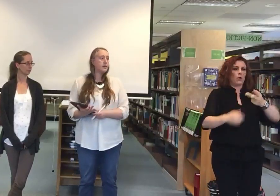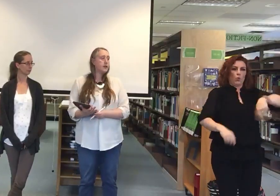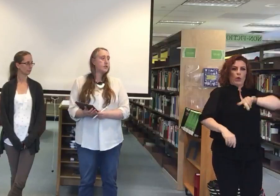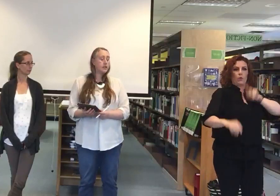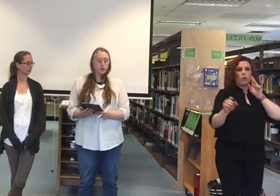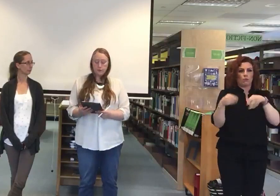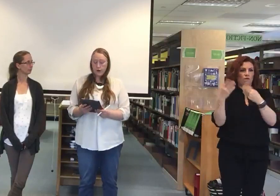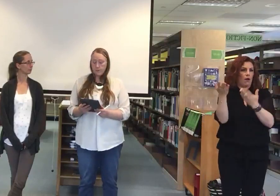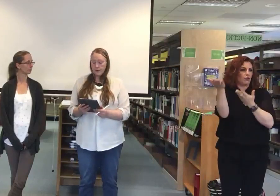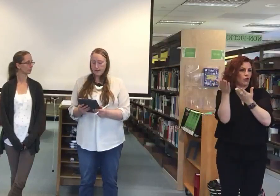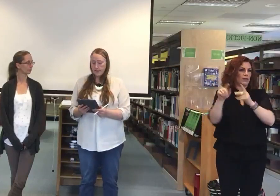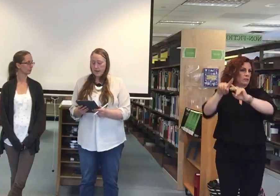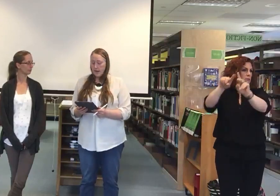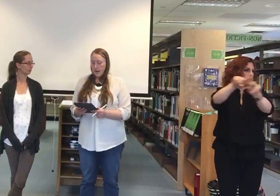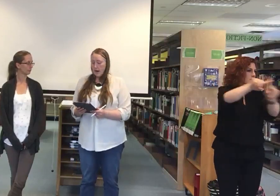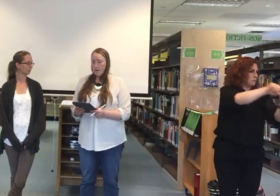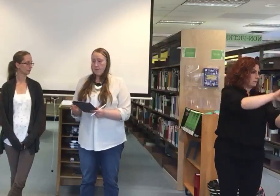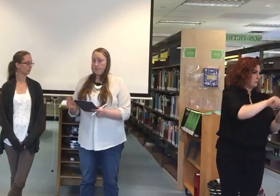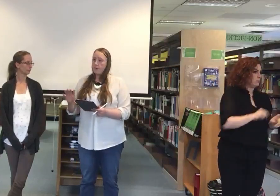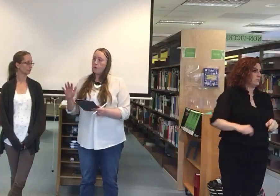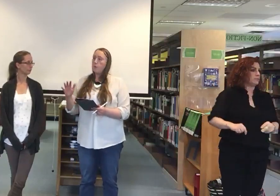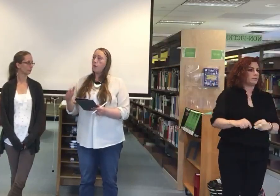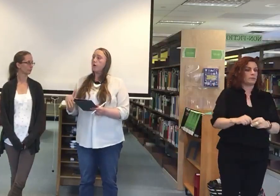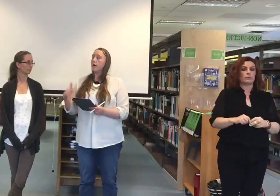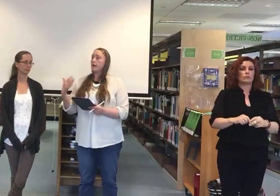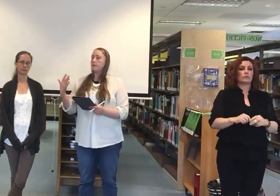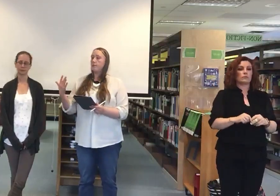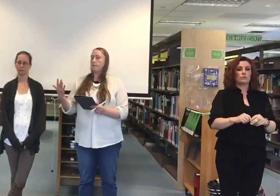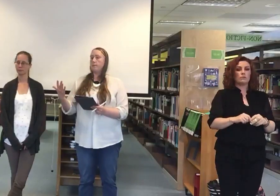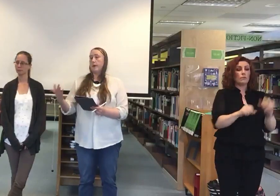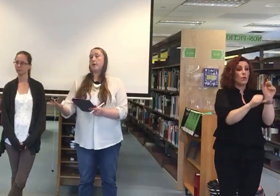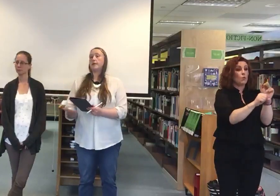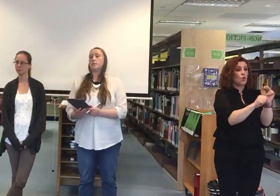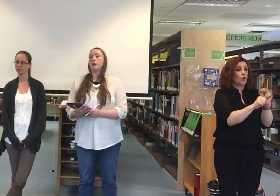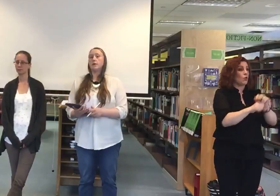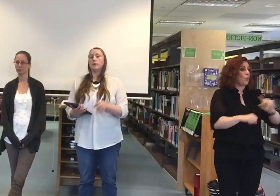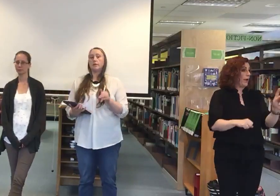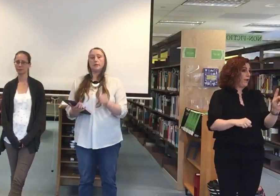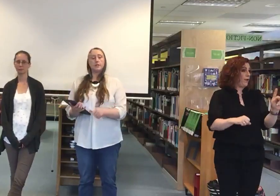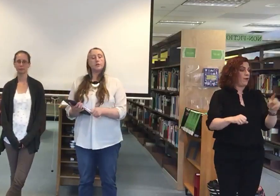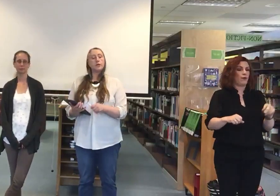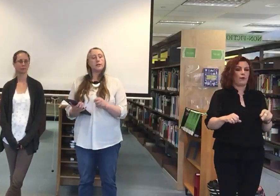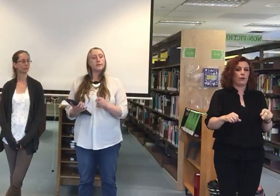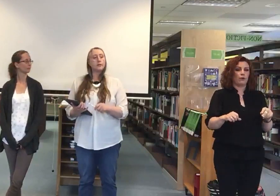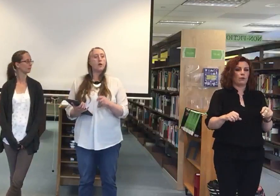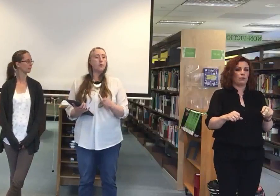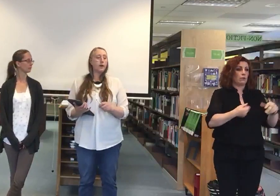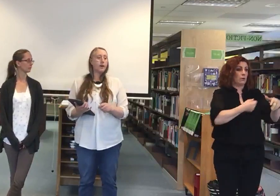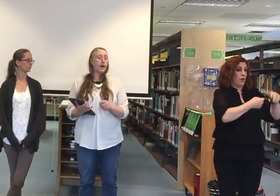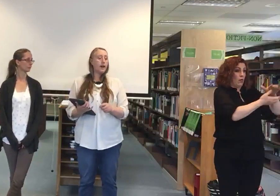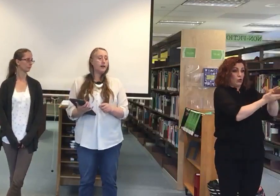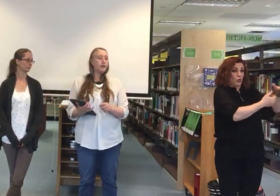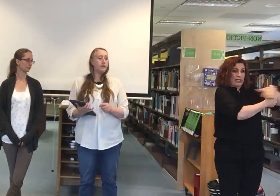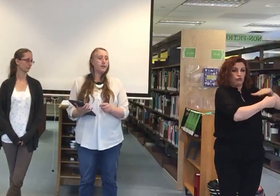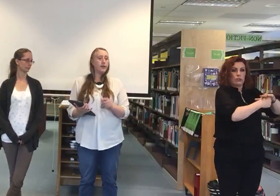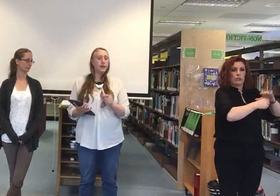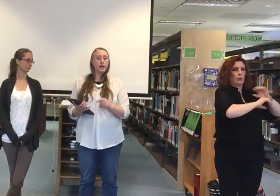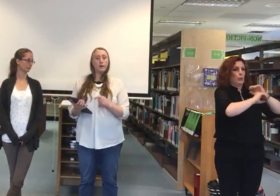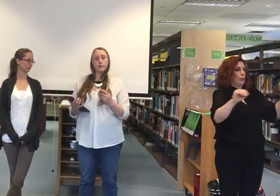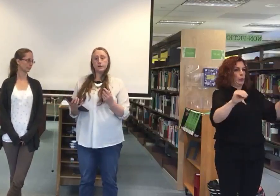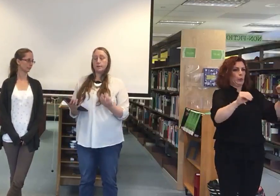different educational environments. We work in areas where the district doesn't already